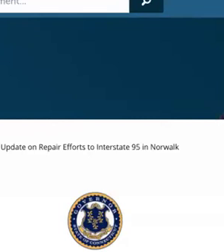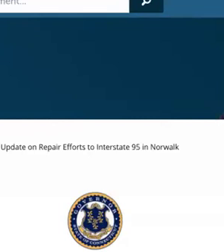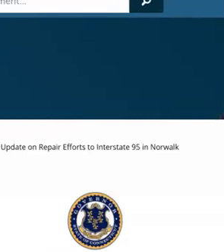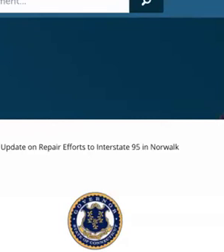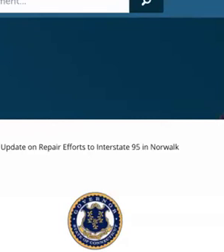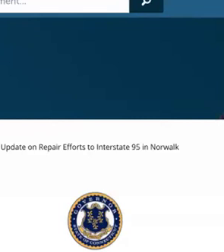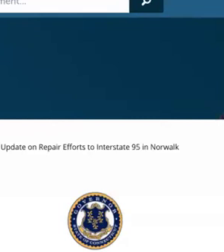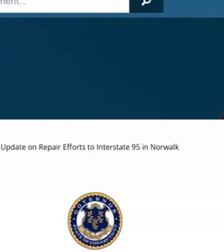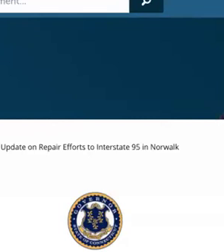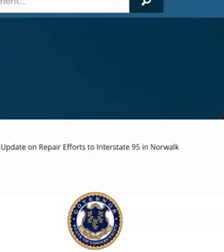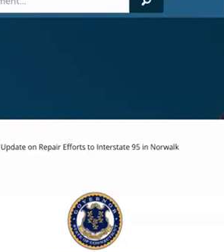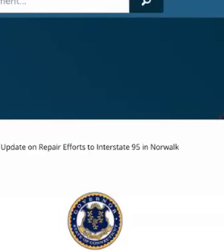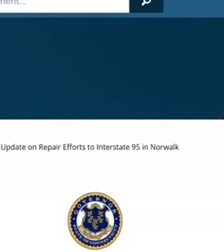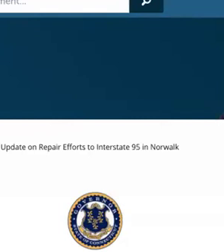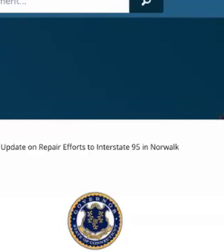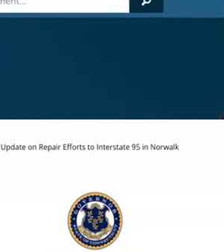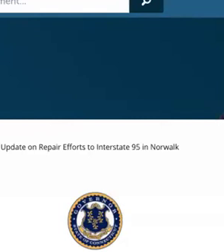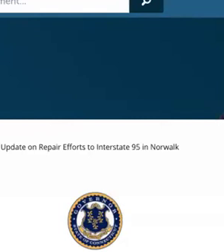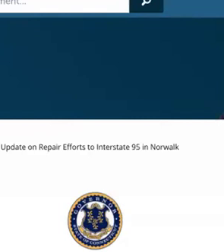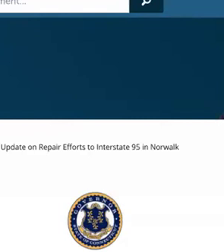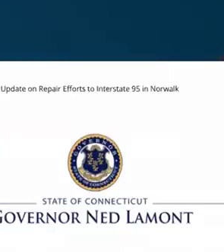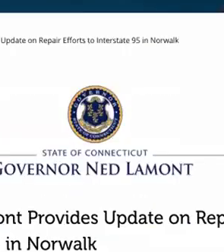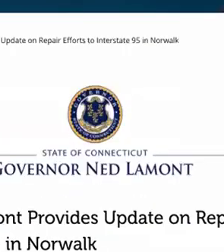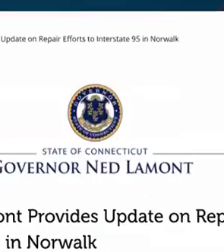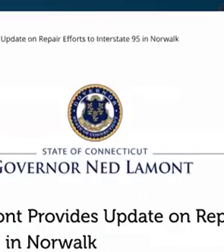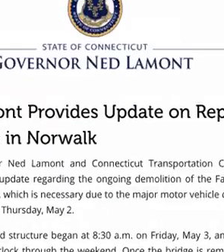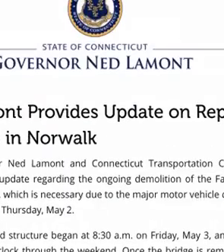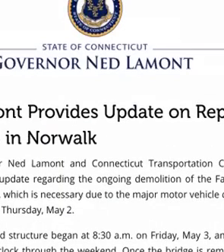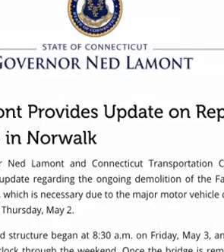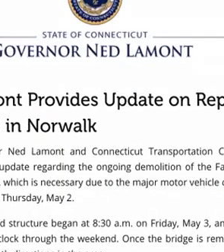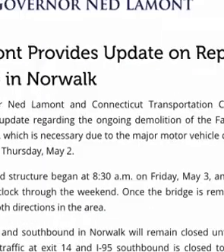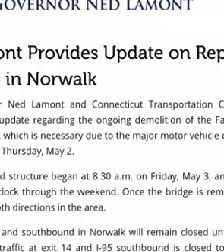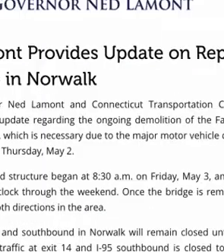the ticker at the top indicating the traffic alert.